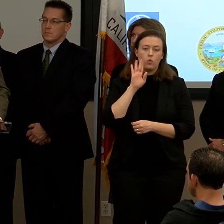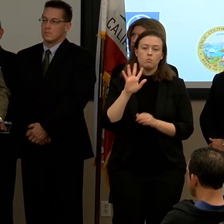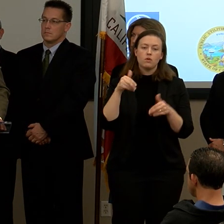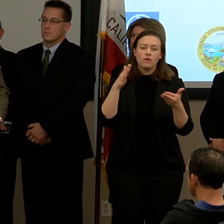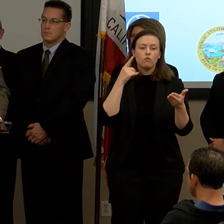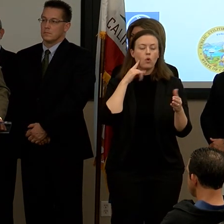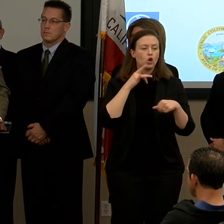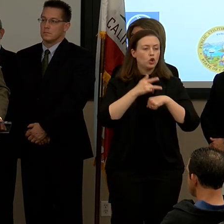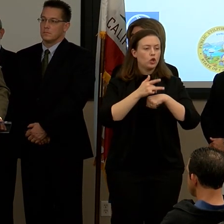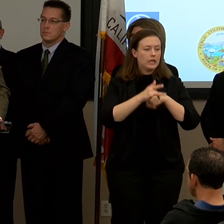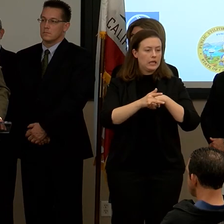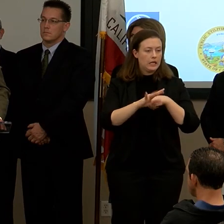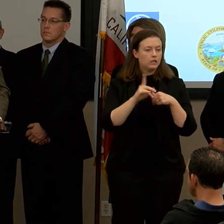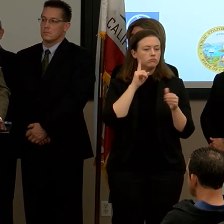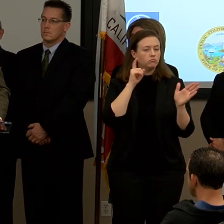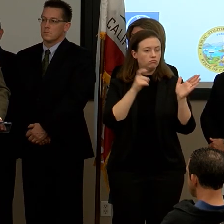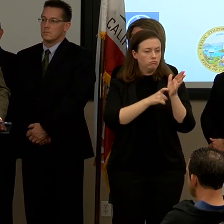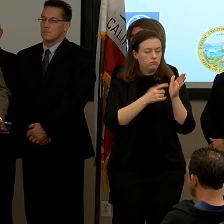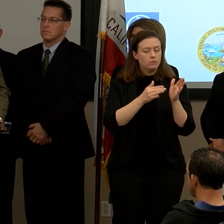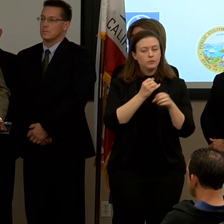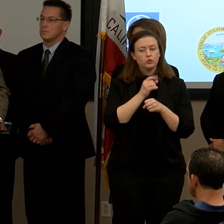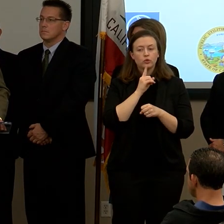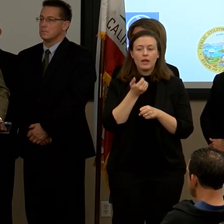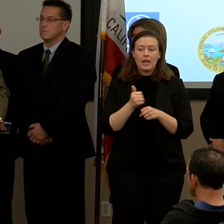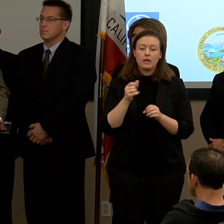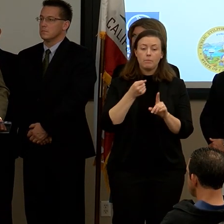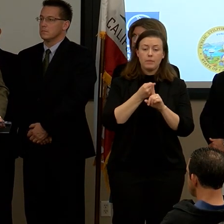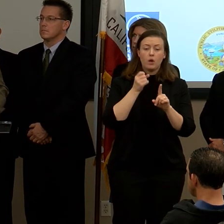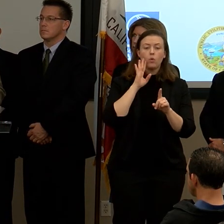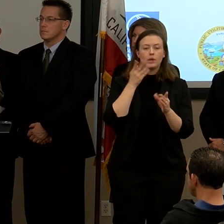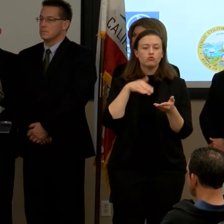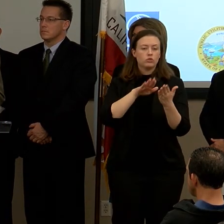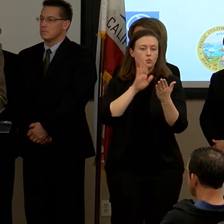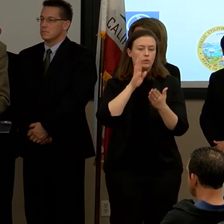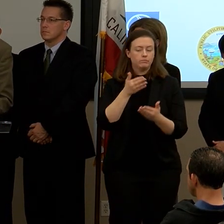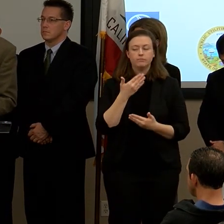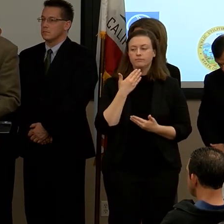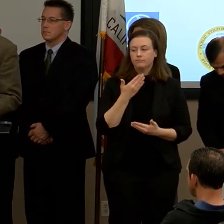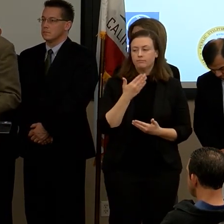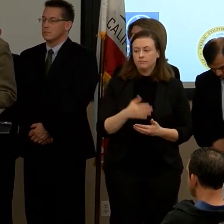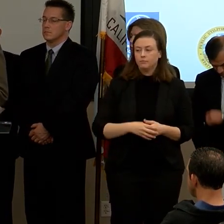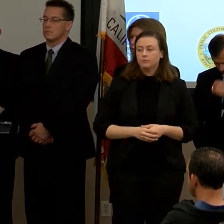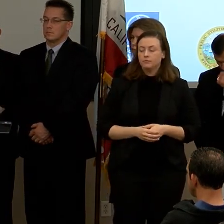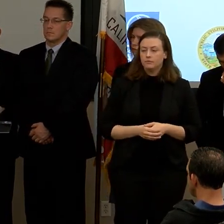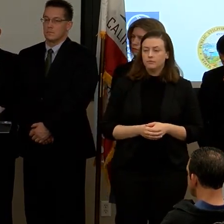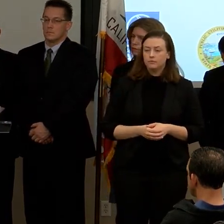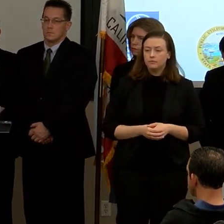early detection and ensure that any climate impacts are addressed. Thank you.